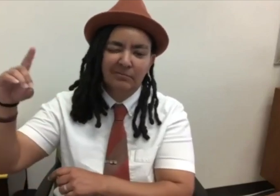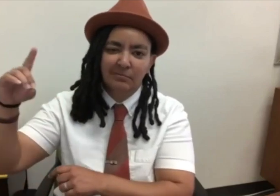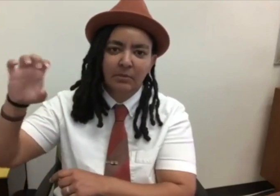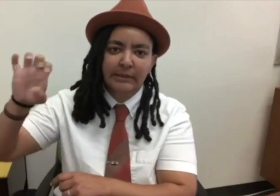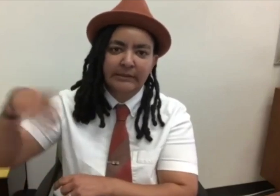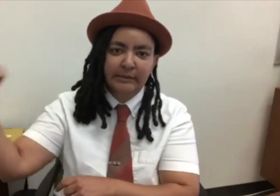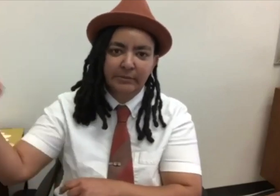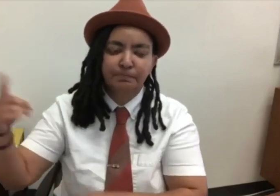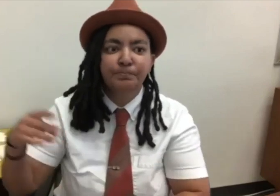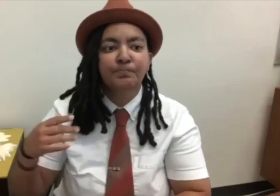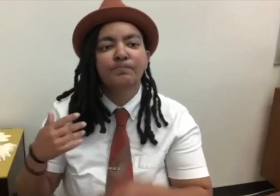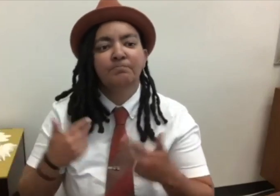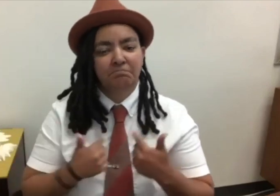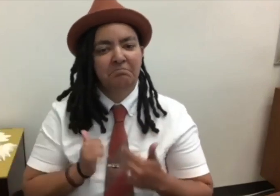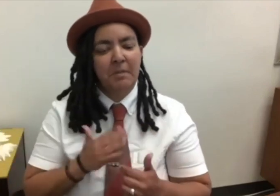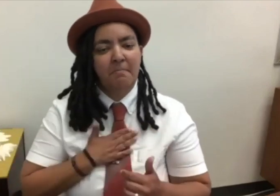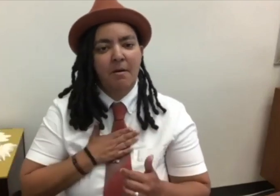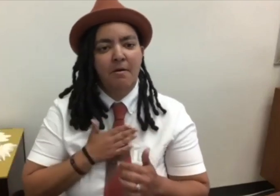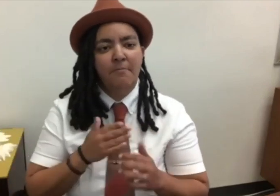my ED degree.